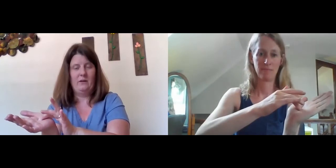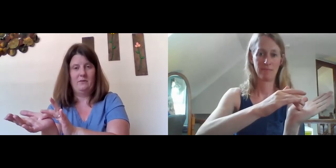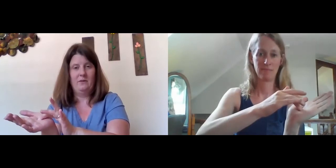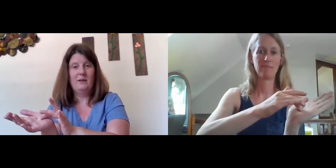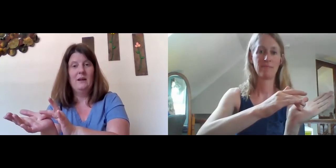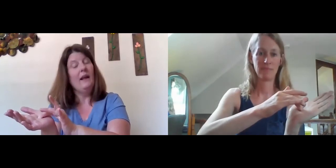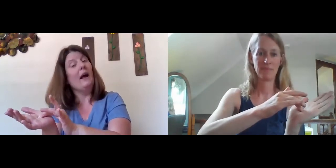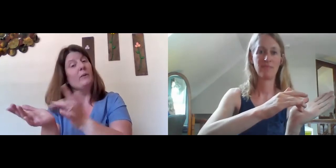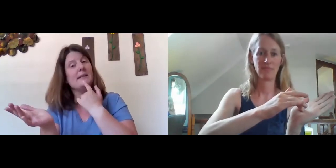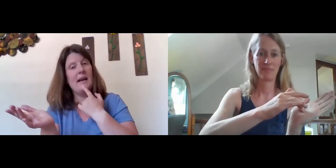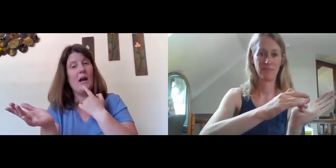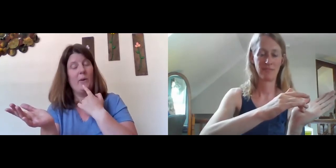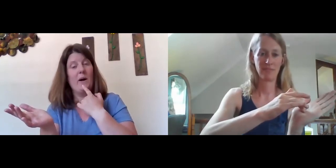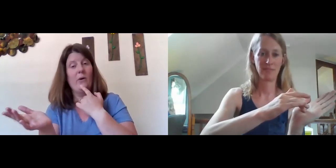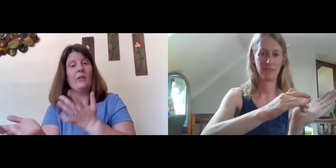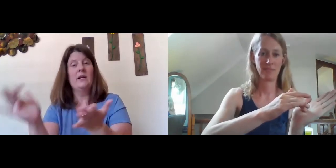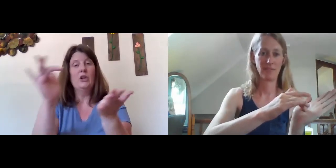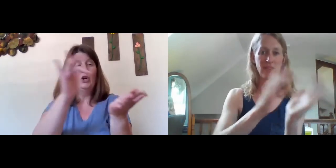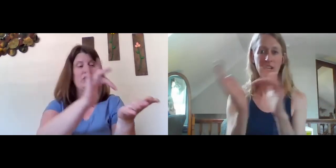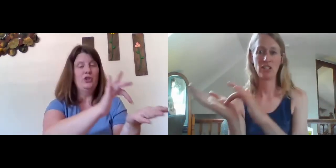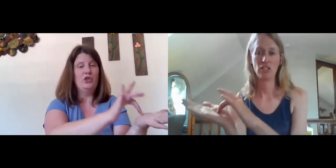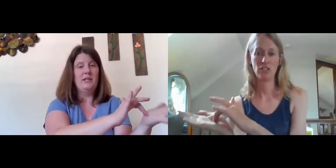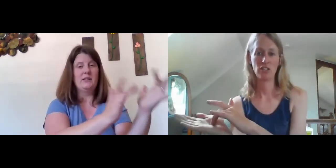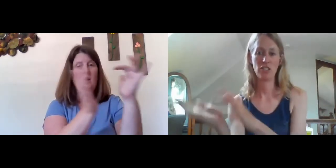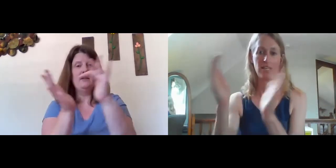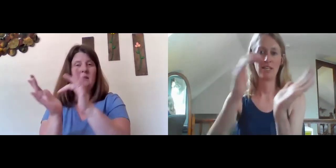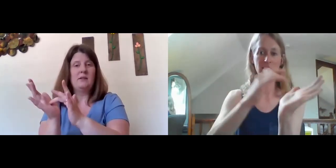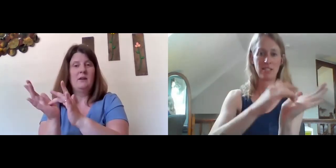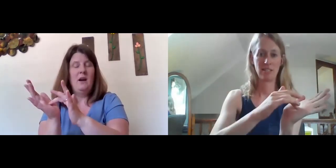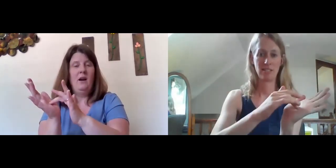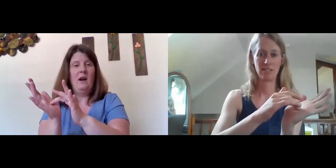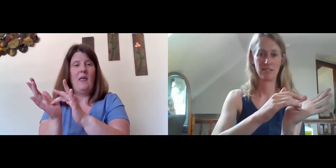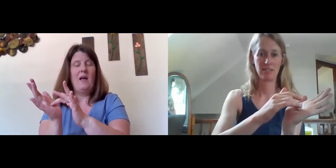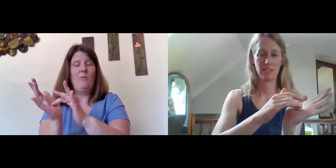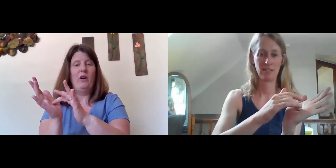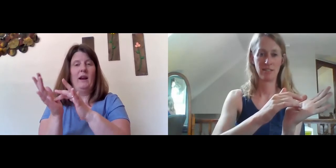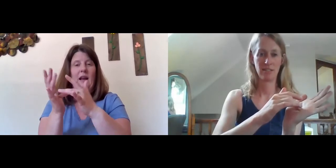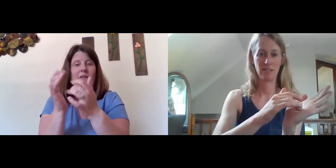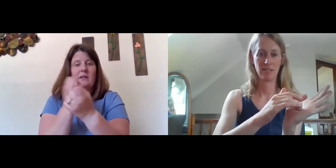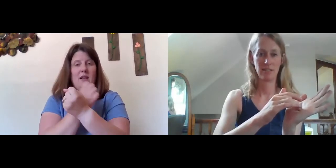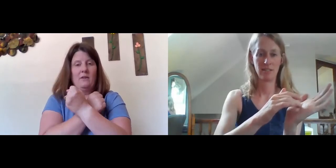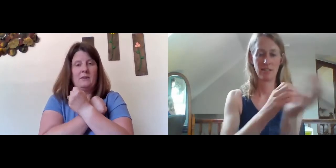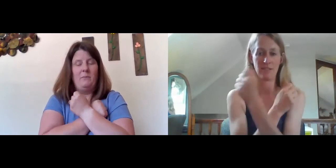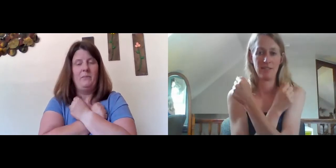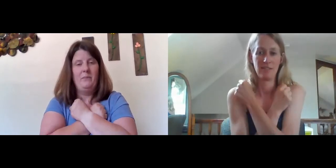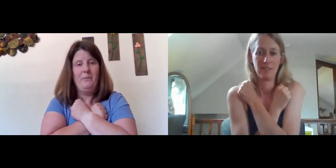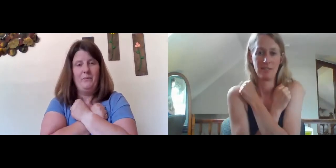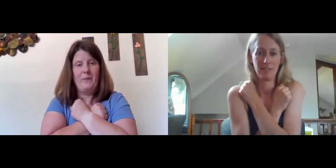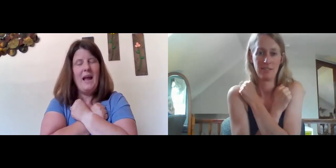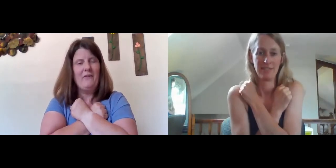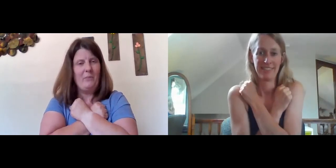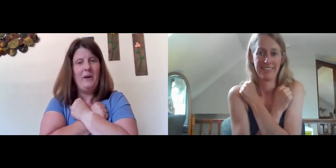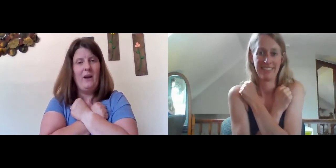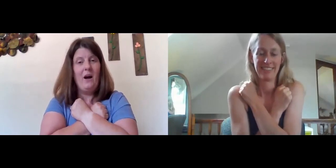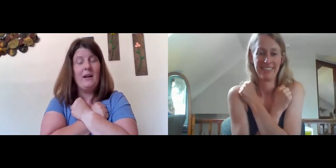other one. And we say on our mouth, Jesus And then we're going to give ourselves a